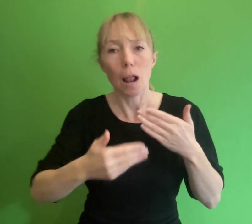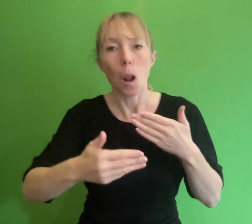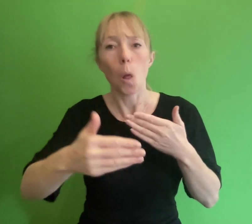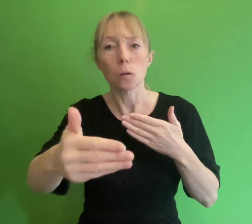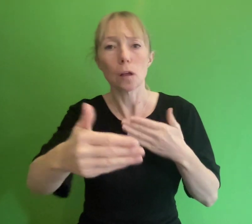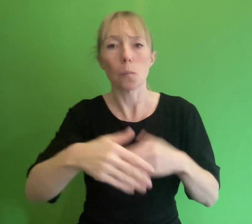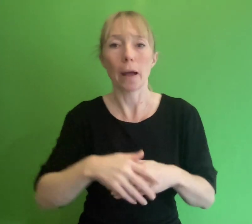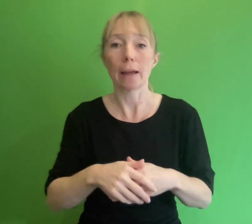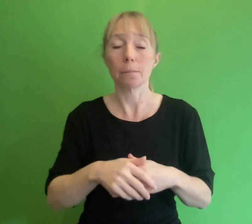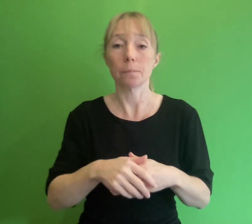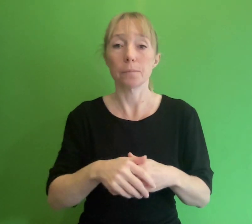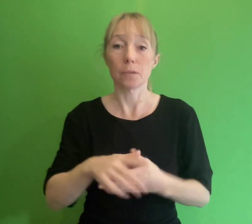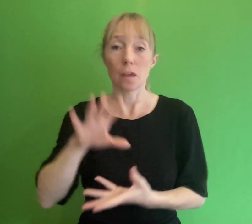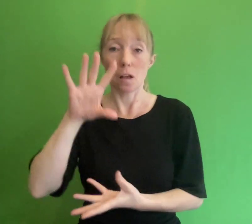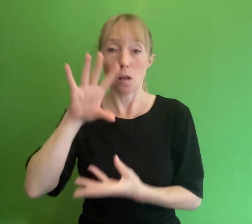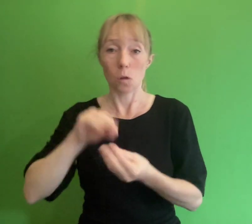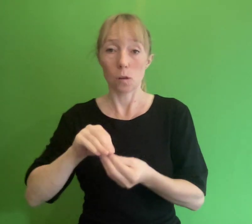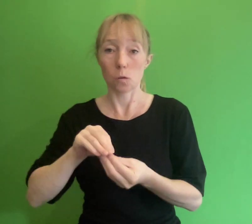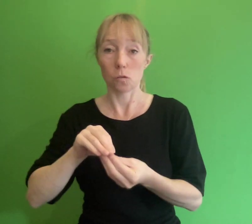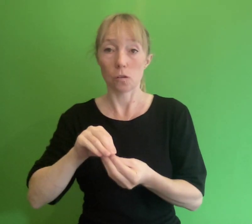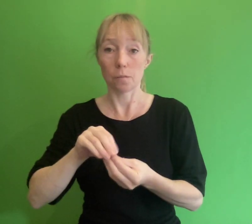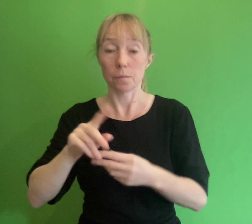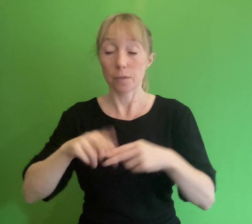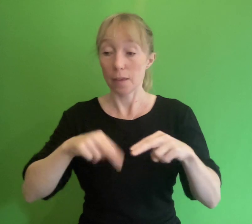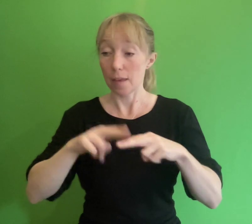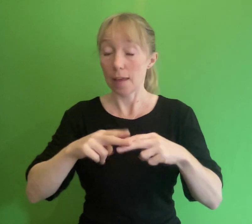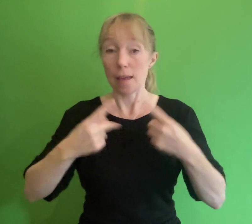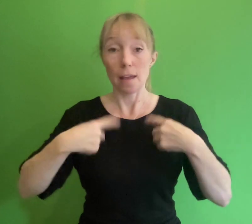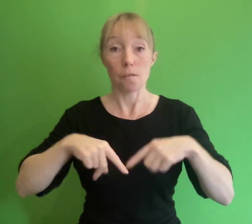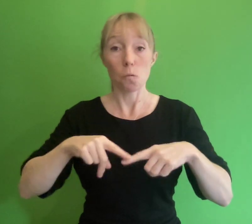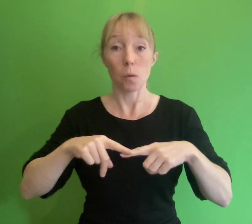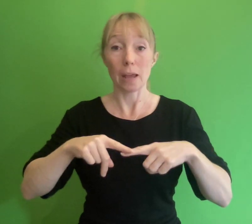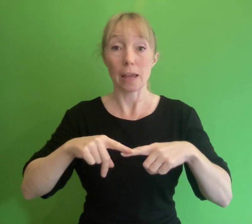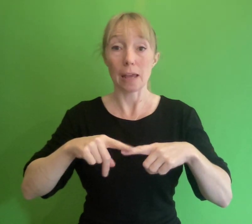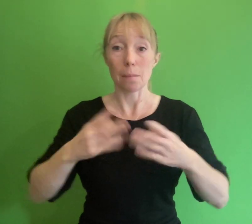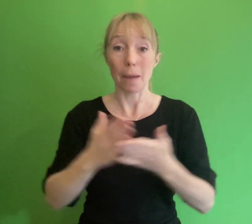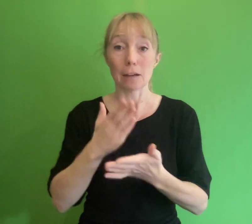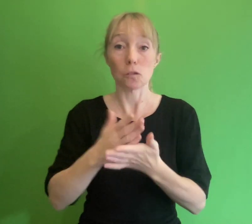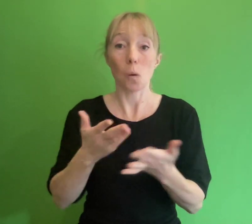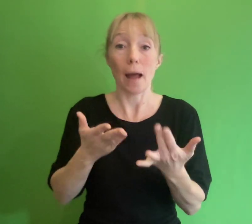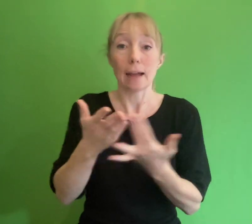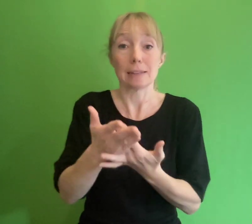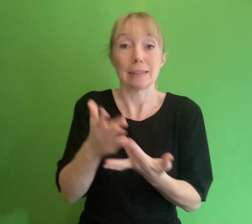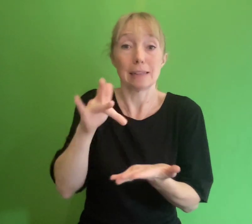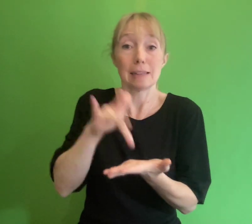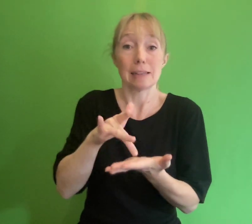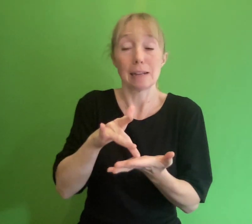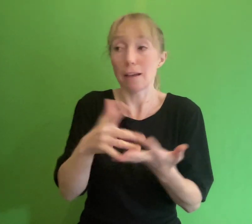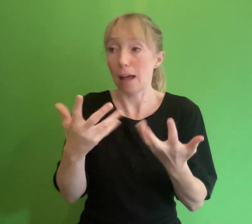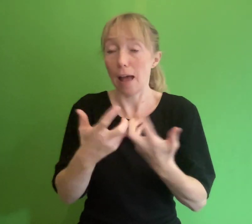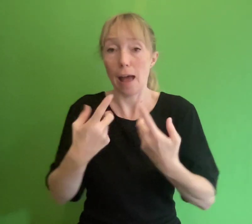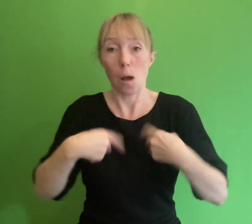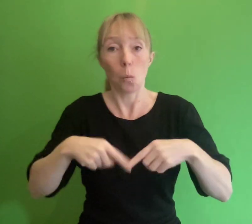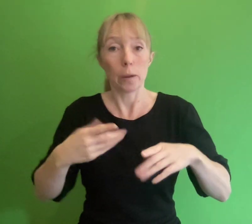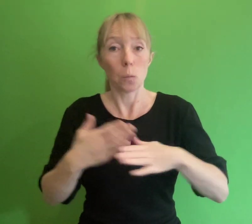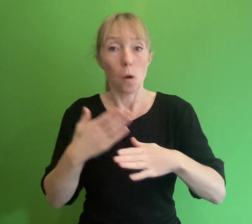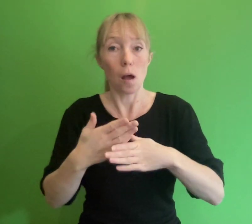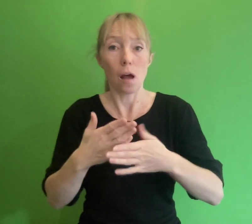Conclusion. If we put access at the centre of how we work, I think we'd have a more resilient sector